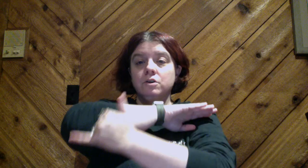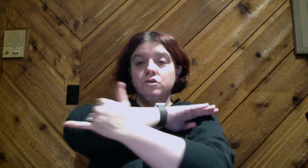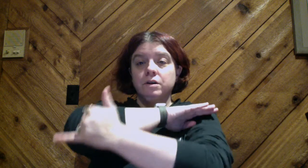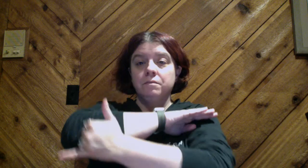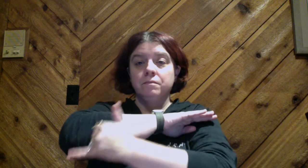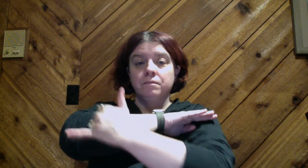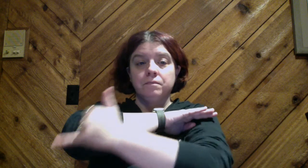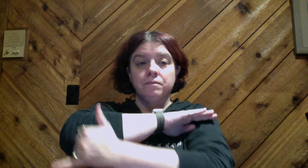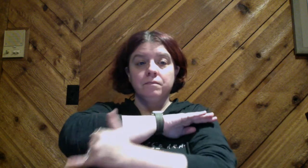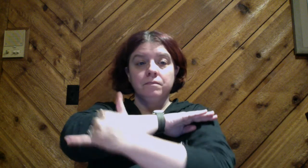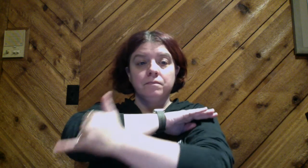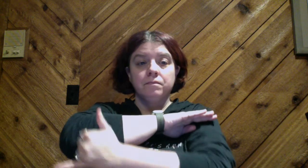Country.